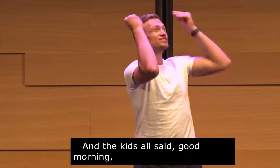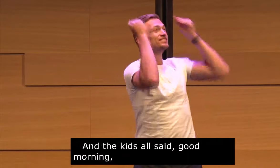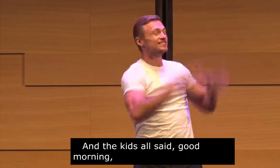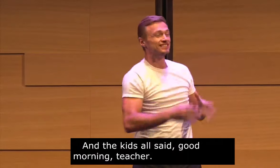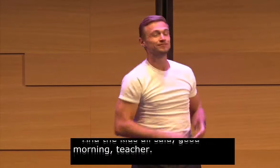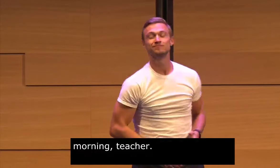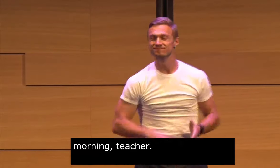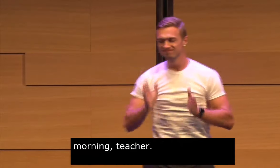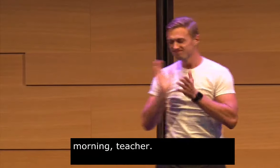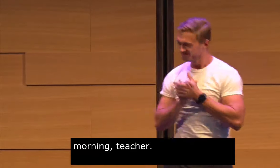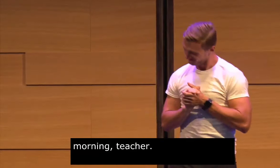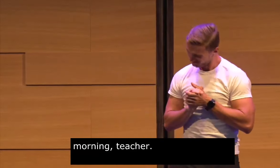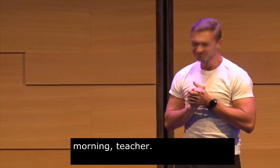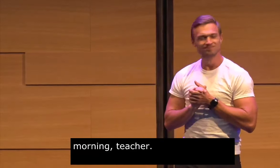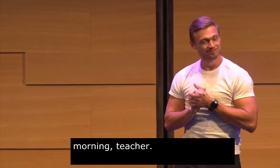"Good morning, teacher."